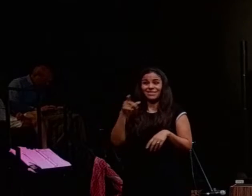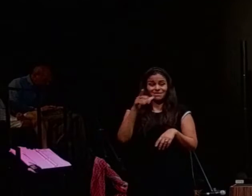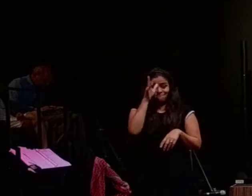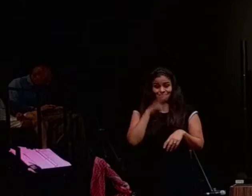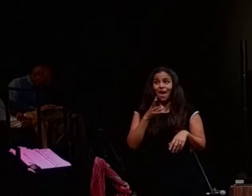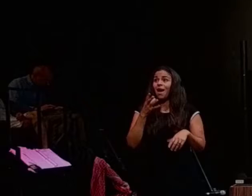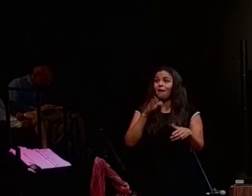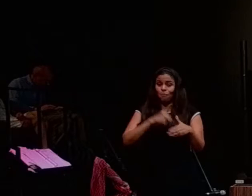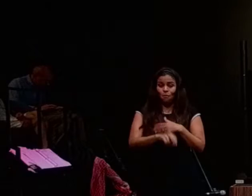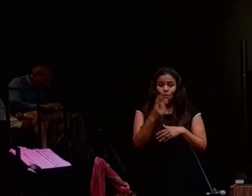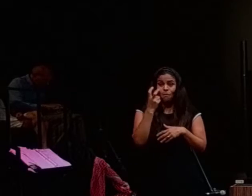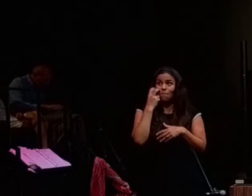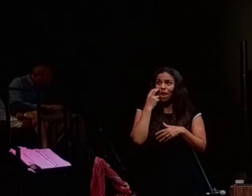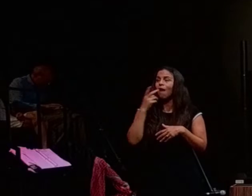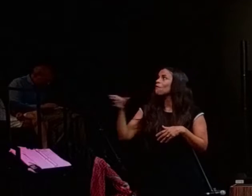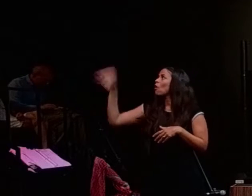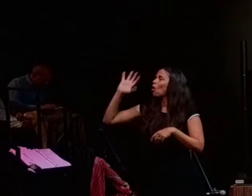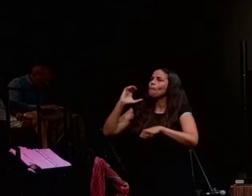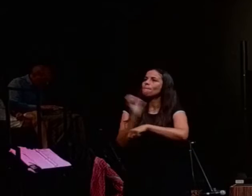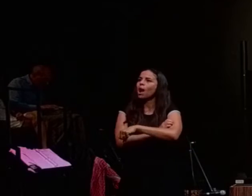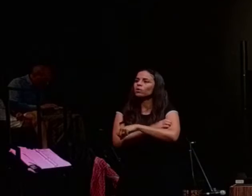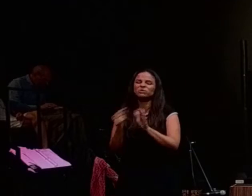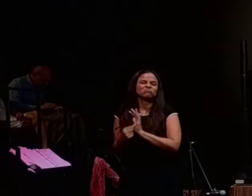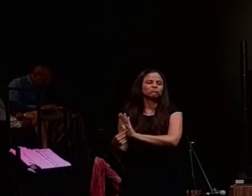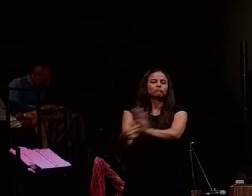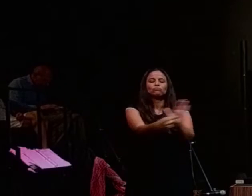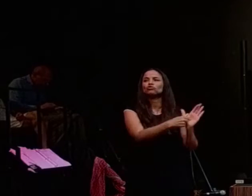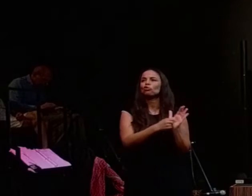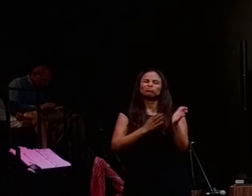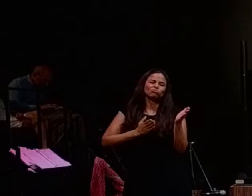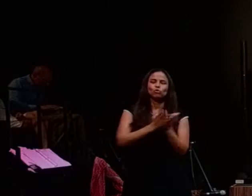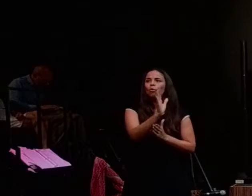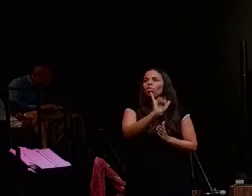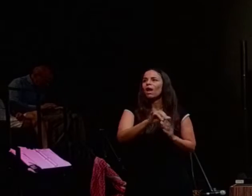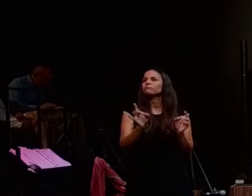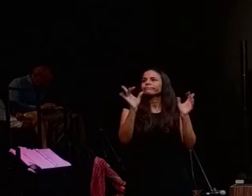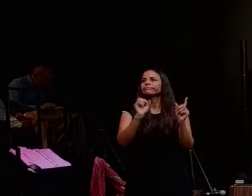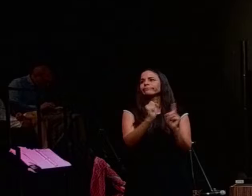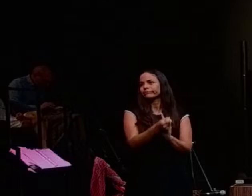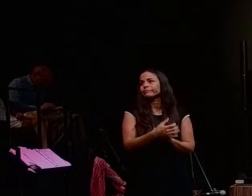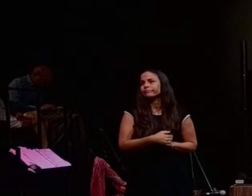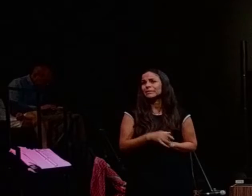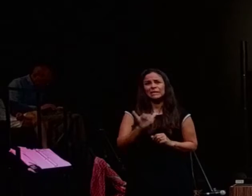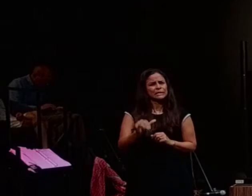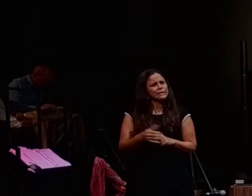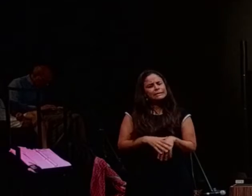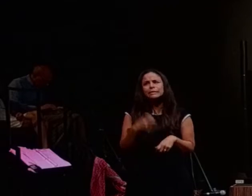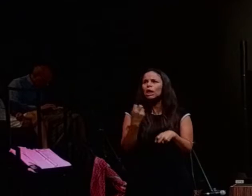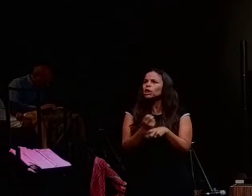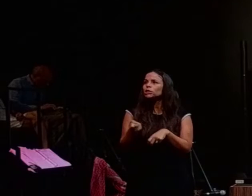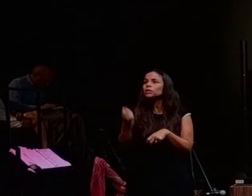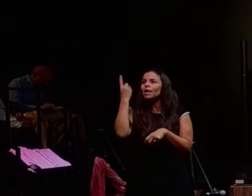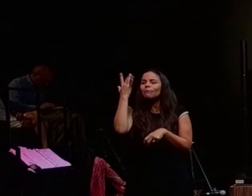blind so that God's power might be shown, might be displayed through this, right? And that's hard to swallow because sometimes